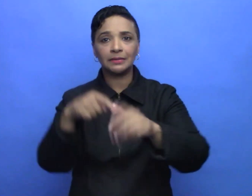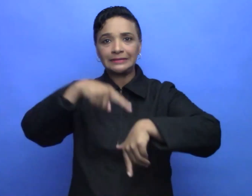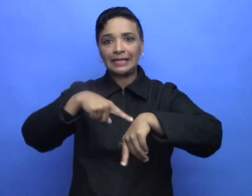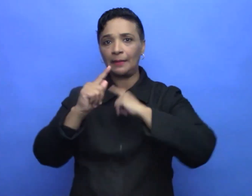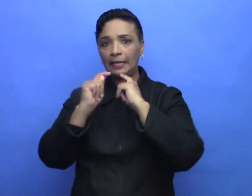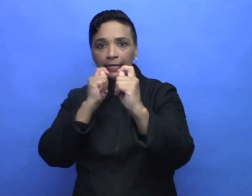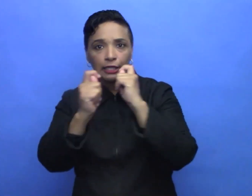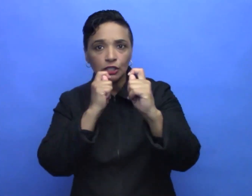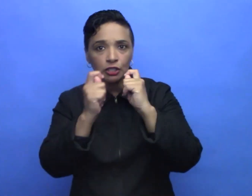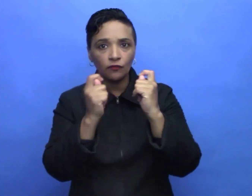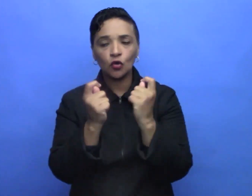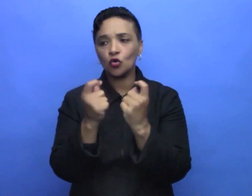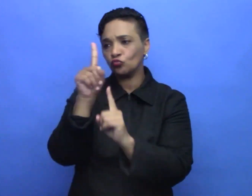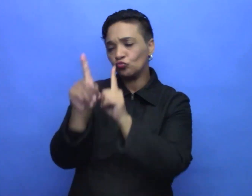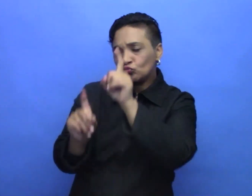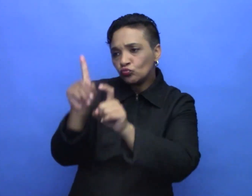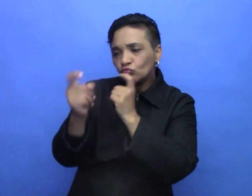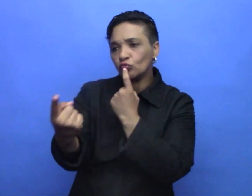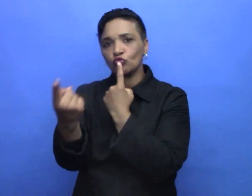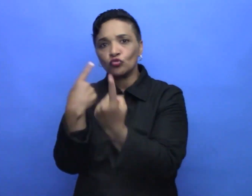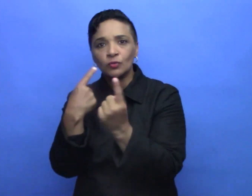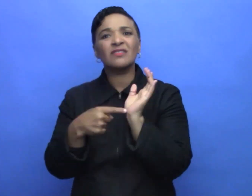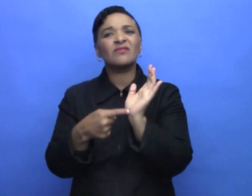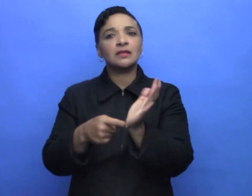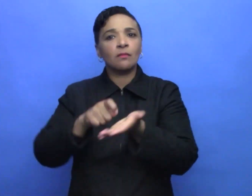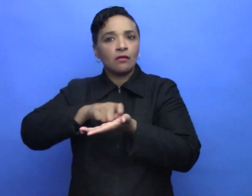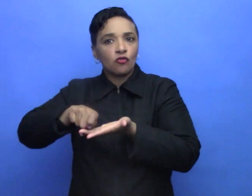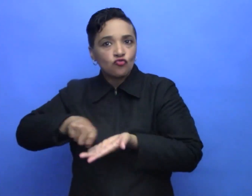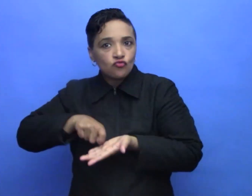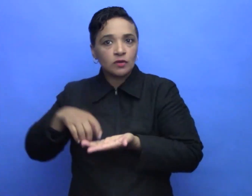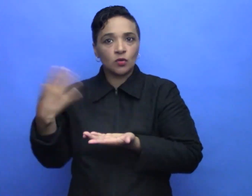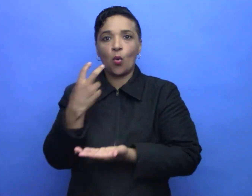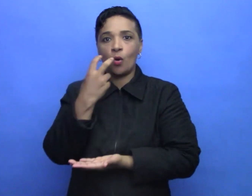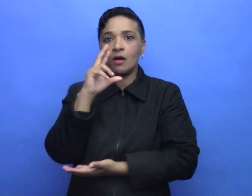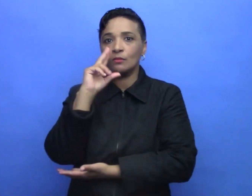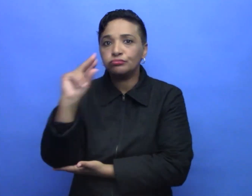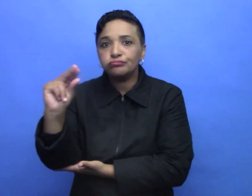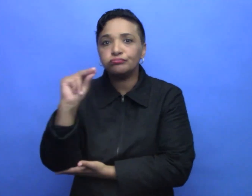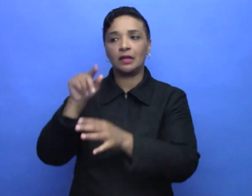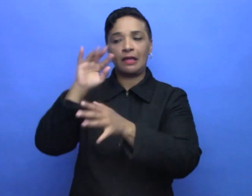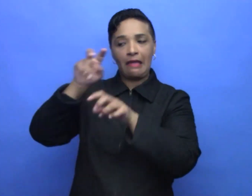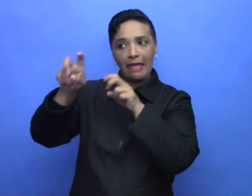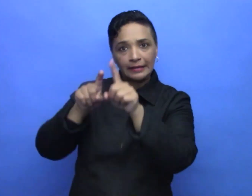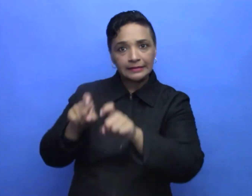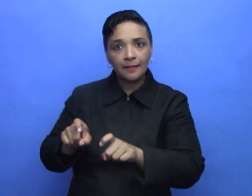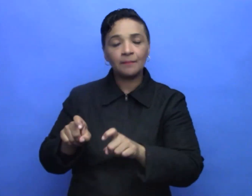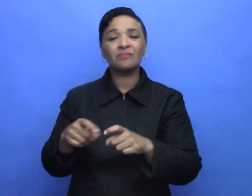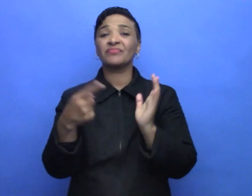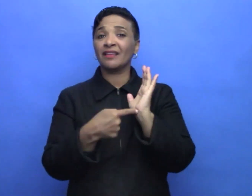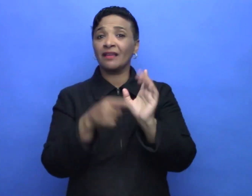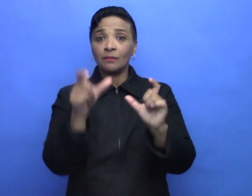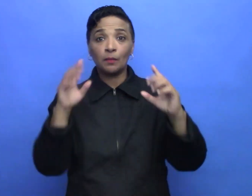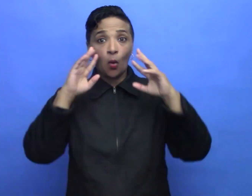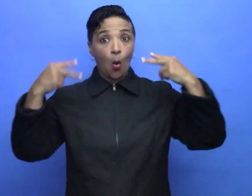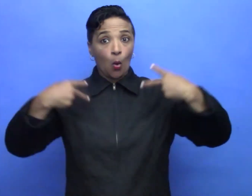if there are some written or oral exams, some people with on the autism spectrum might feel a little